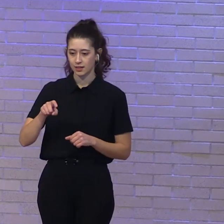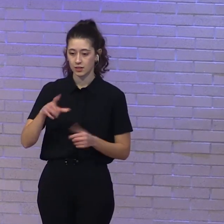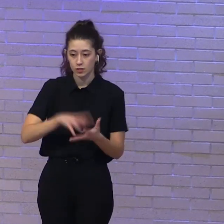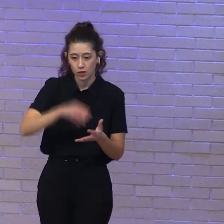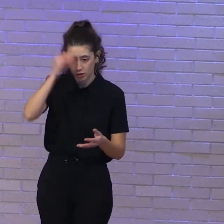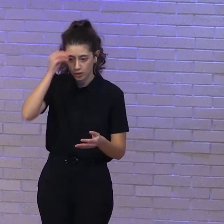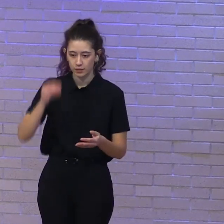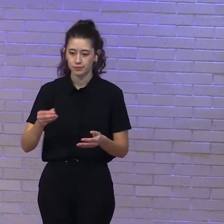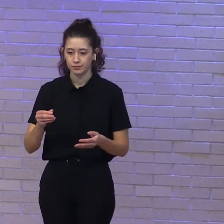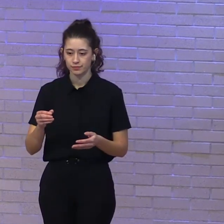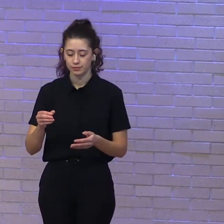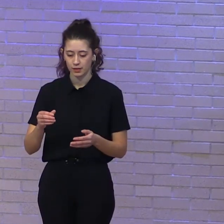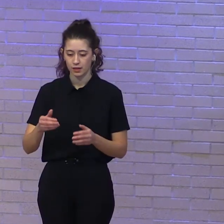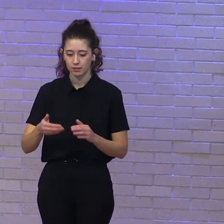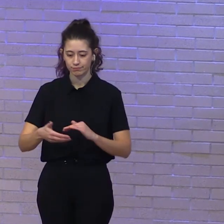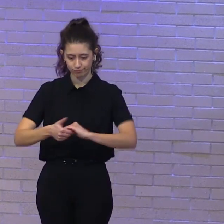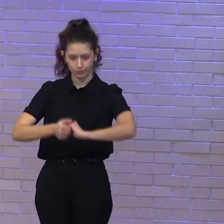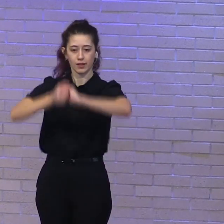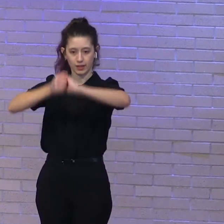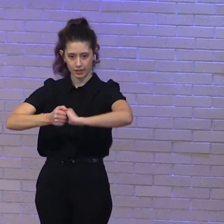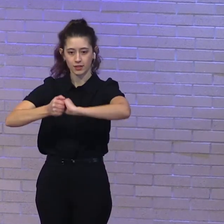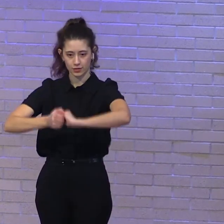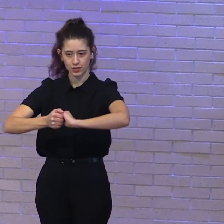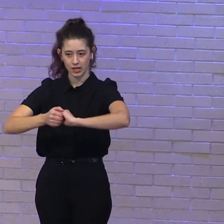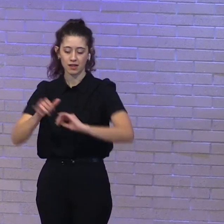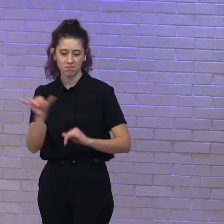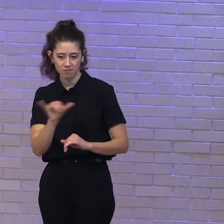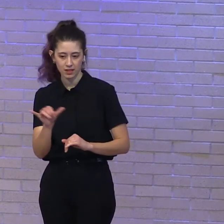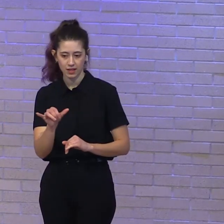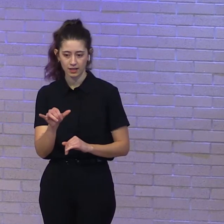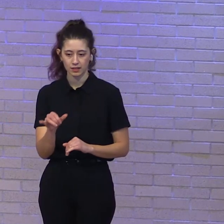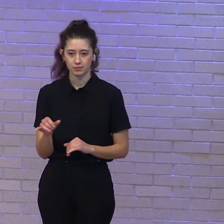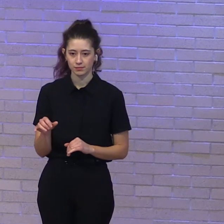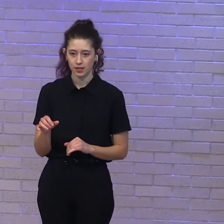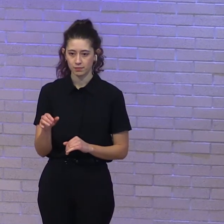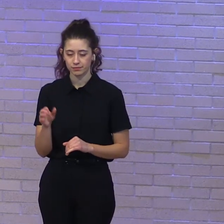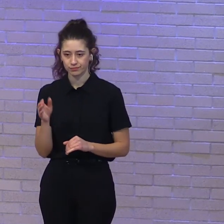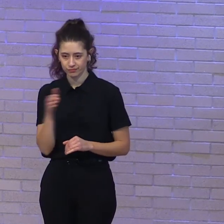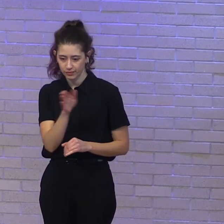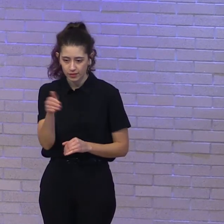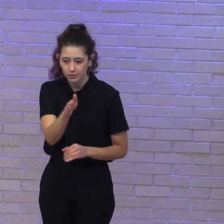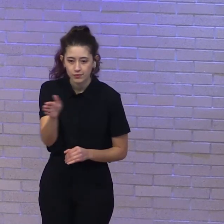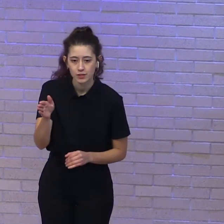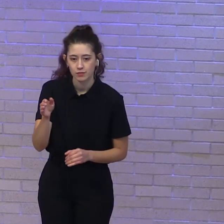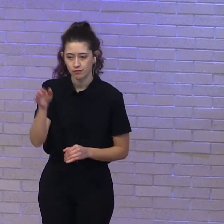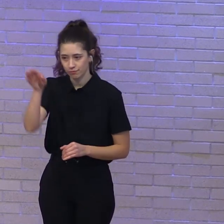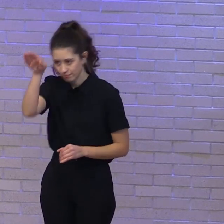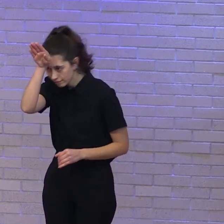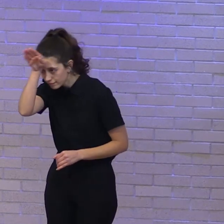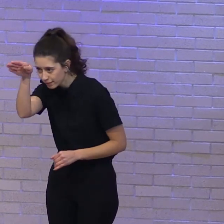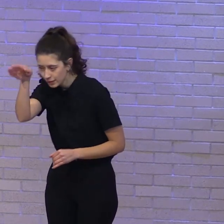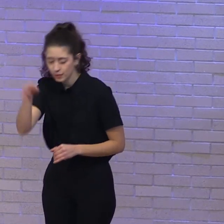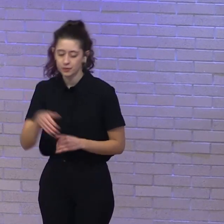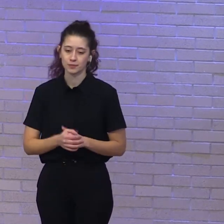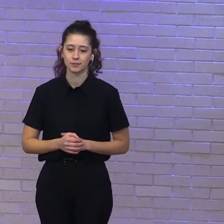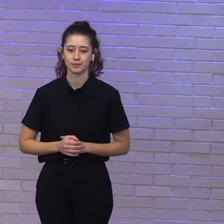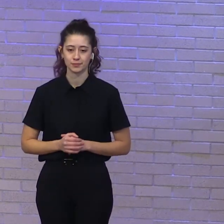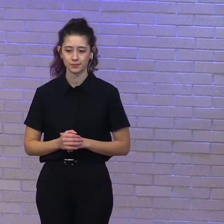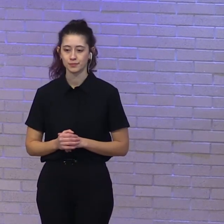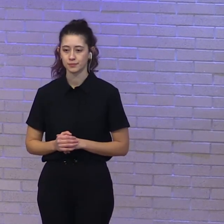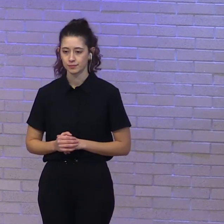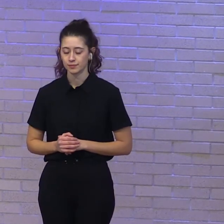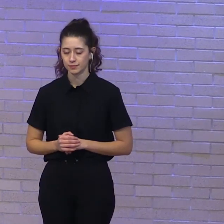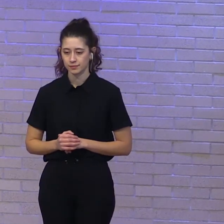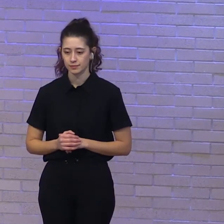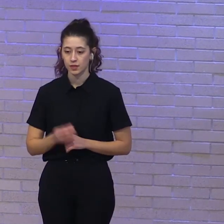Afterwards, we went canoeing. We did a variety of team-building exercises. We moved into our rooms. We had our first meal